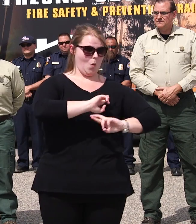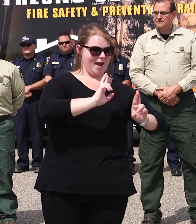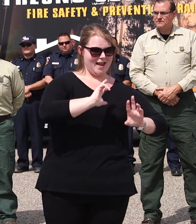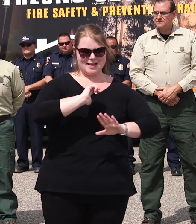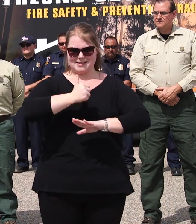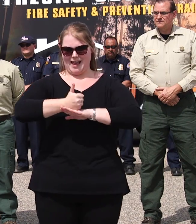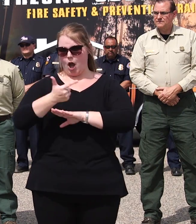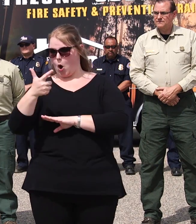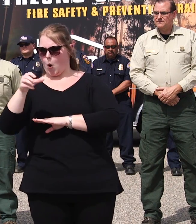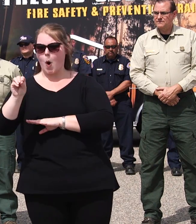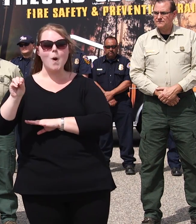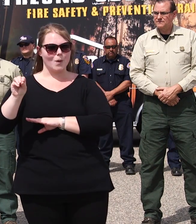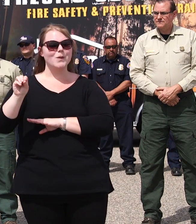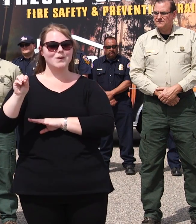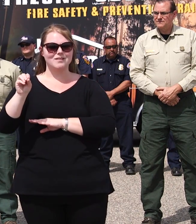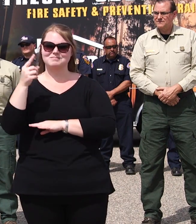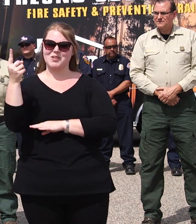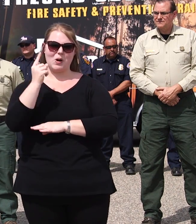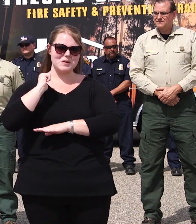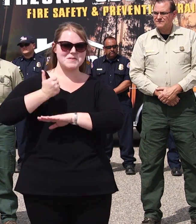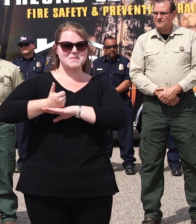always there.